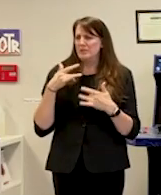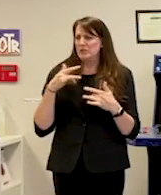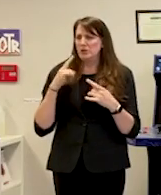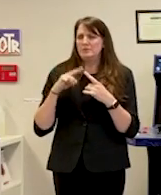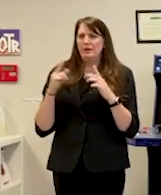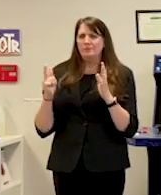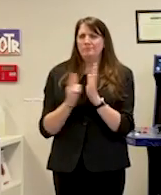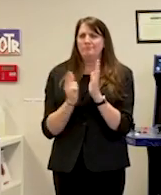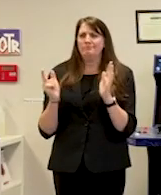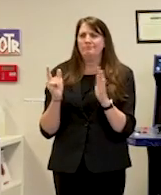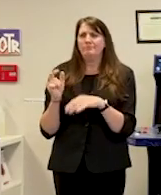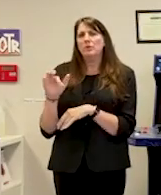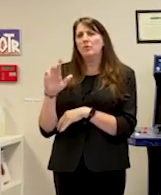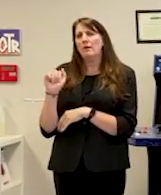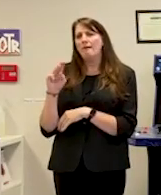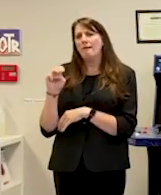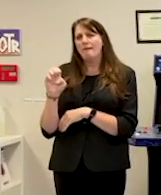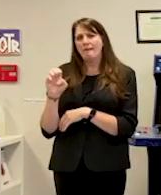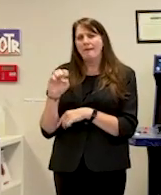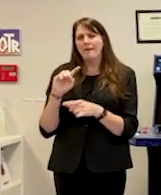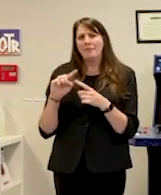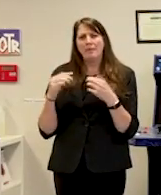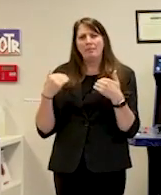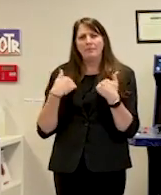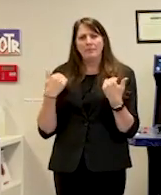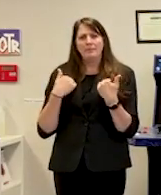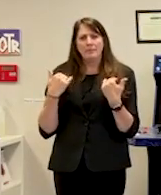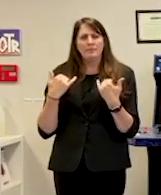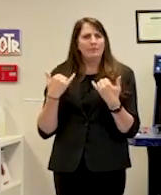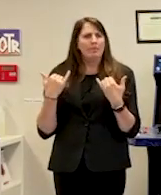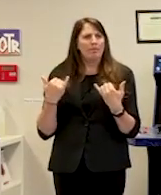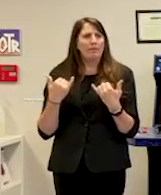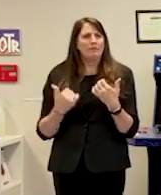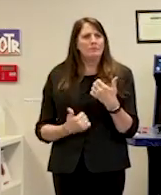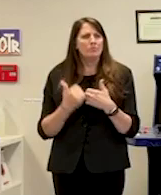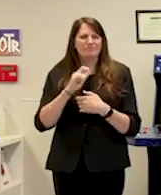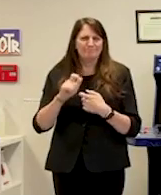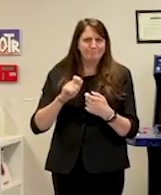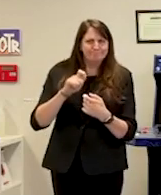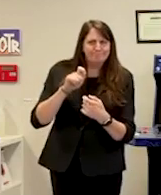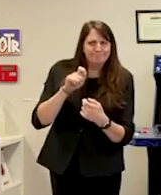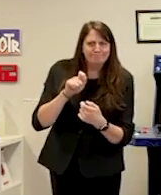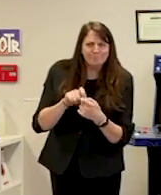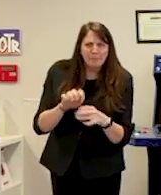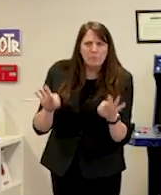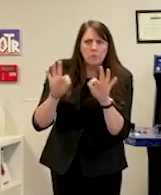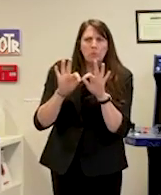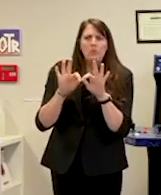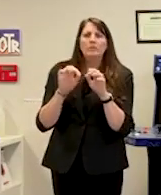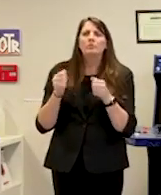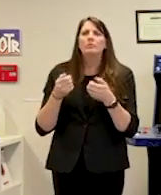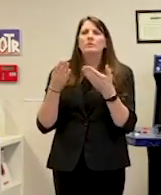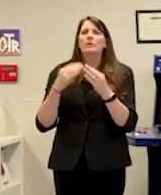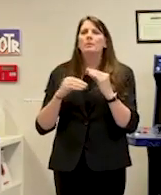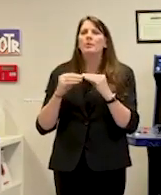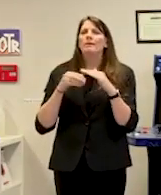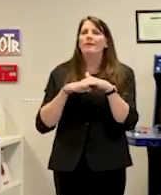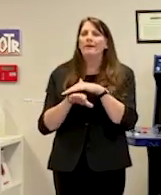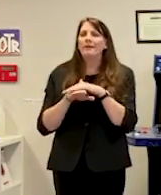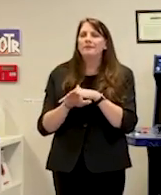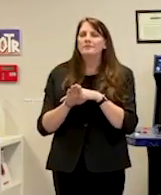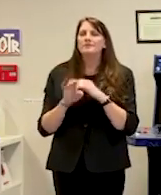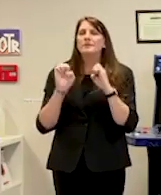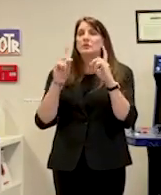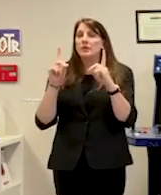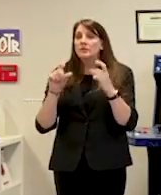people, and that's why it's more critical than ever to provide more access to education assistance, to